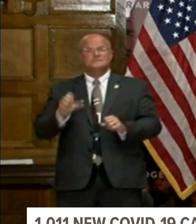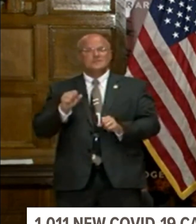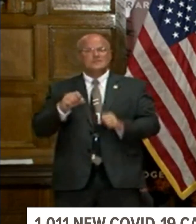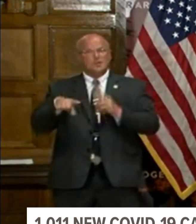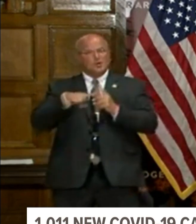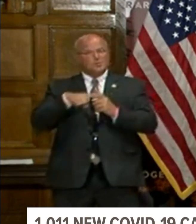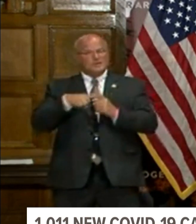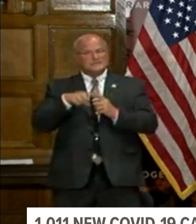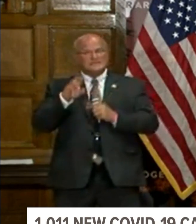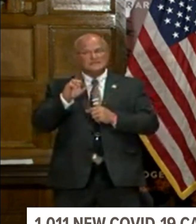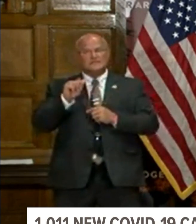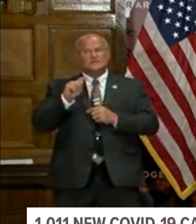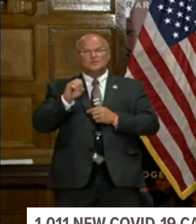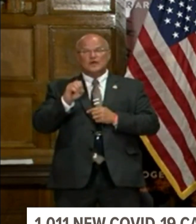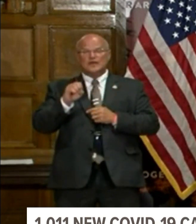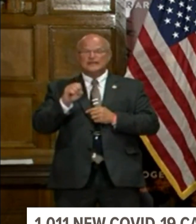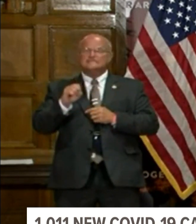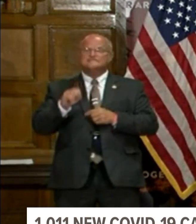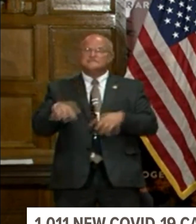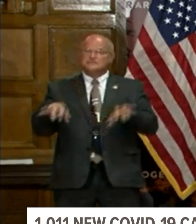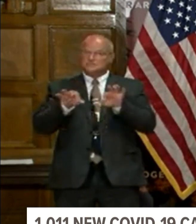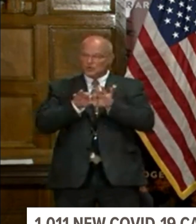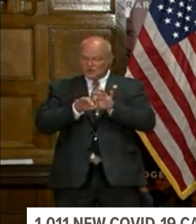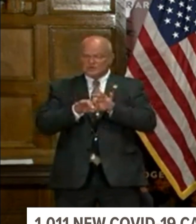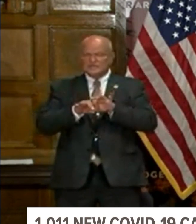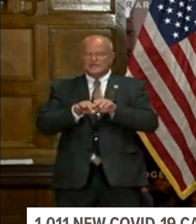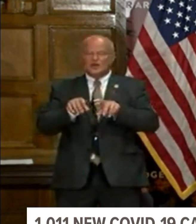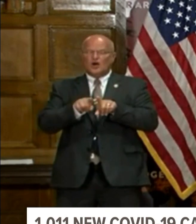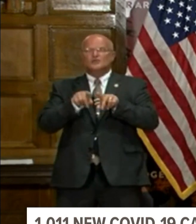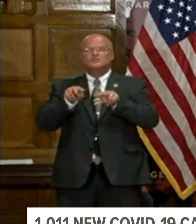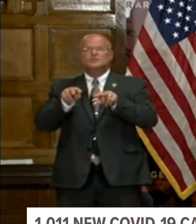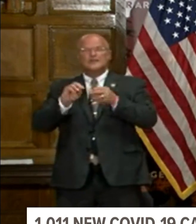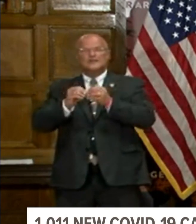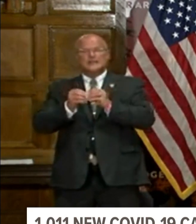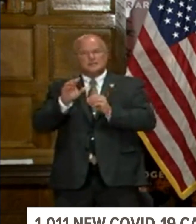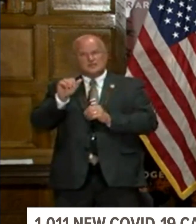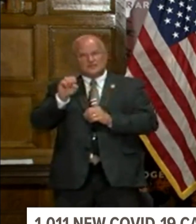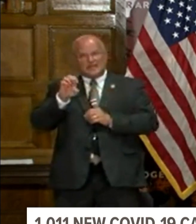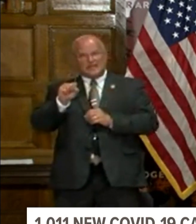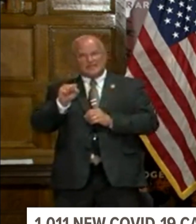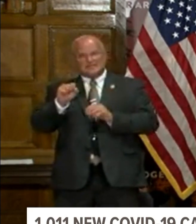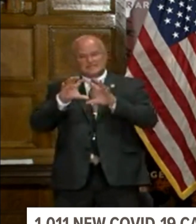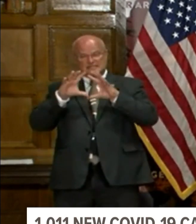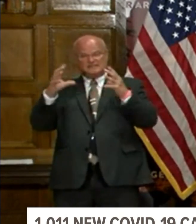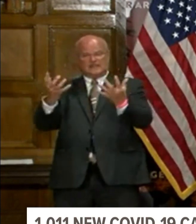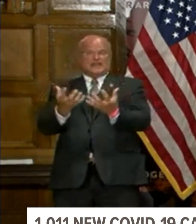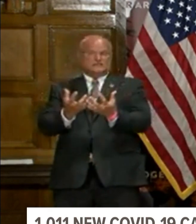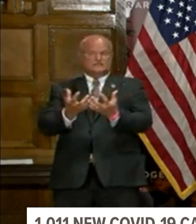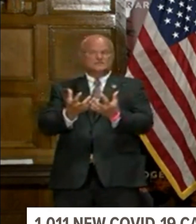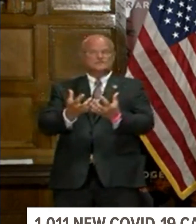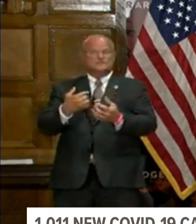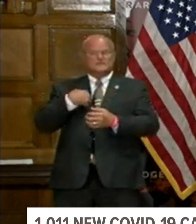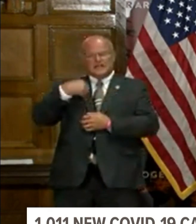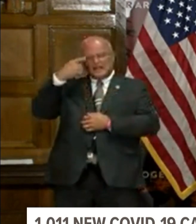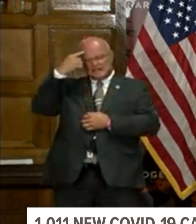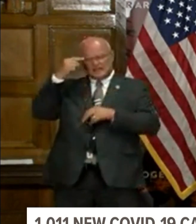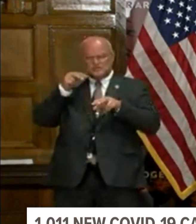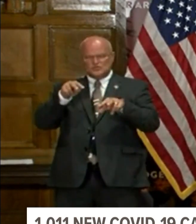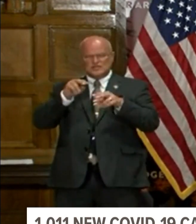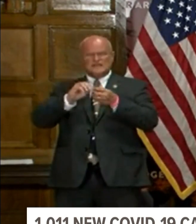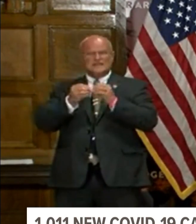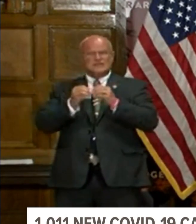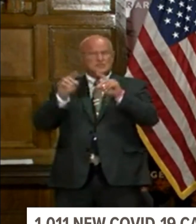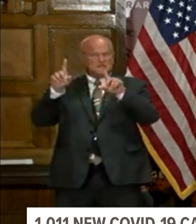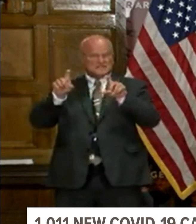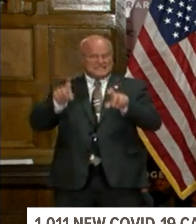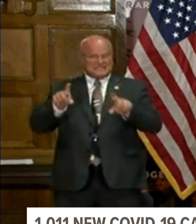so positivity rate is relevant. You're also looking at the number of cases as a factor. I think you're looking at the number